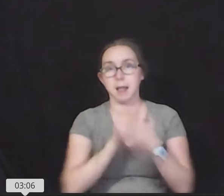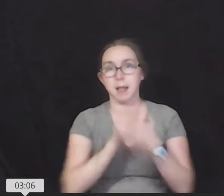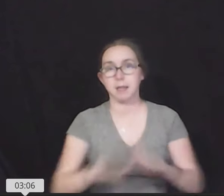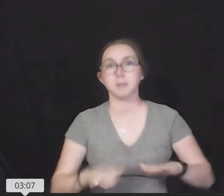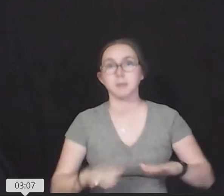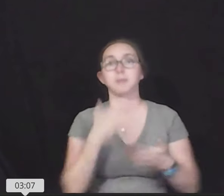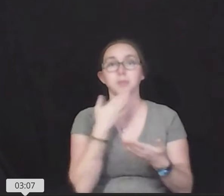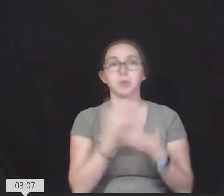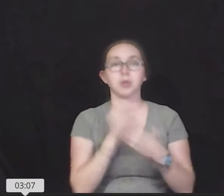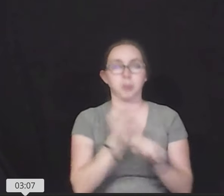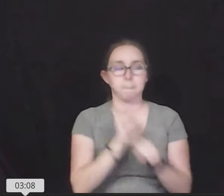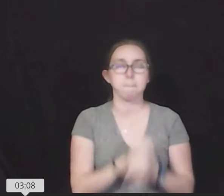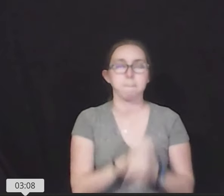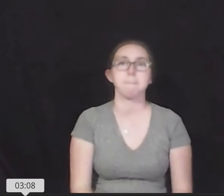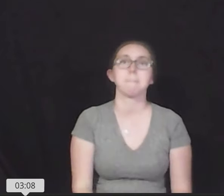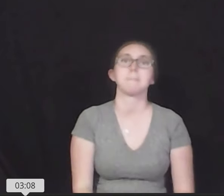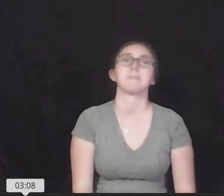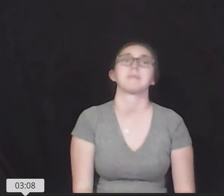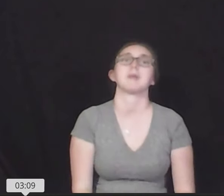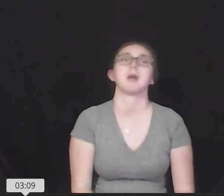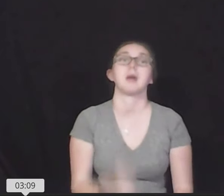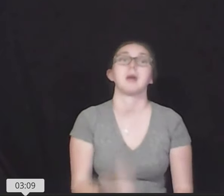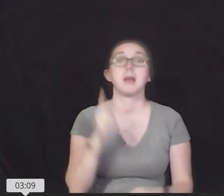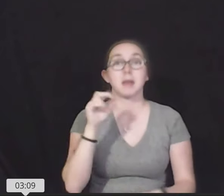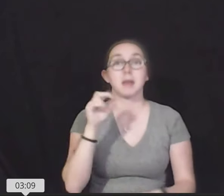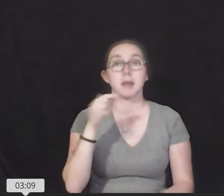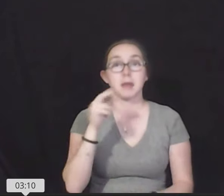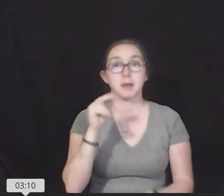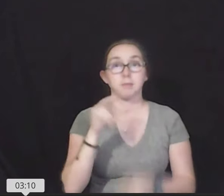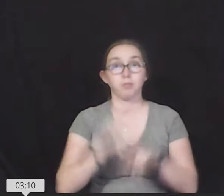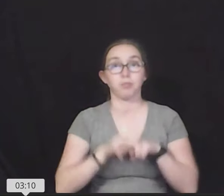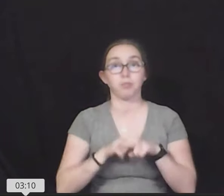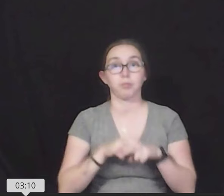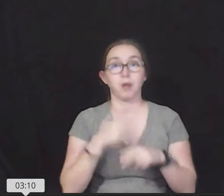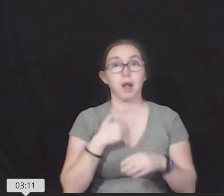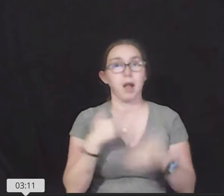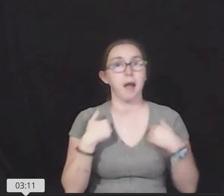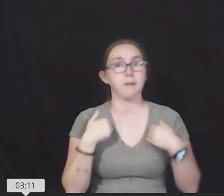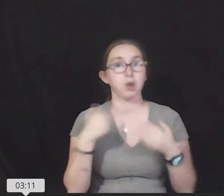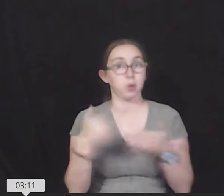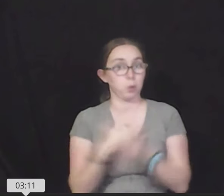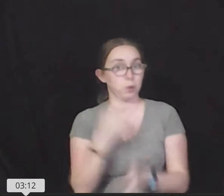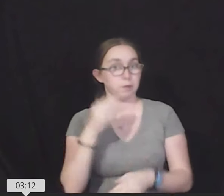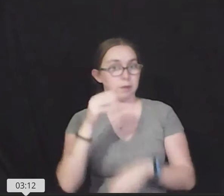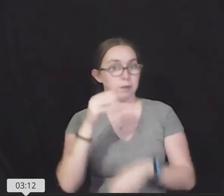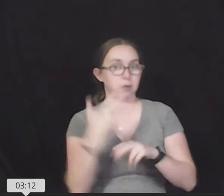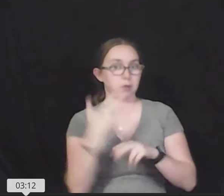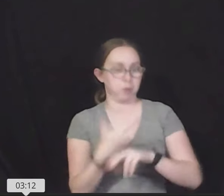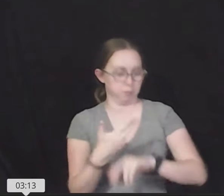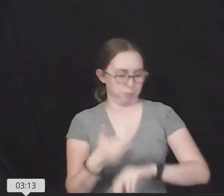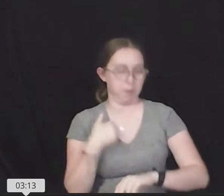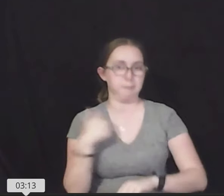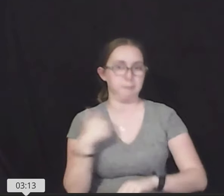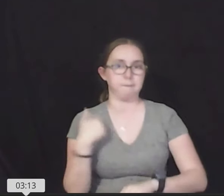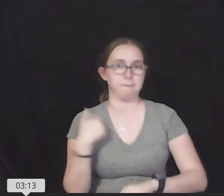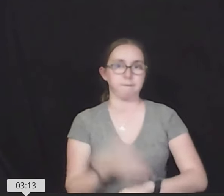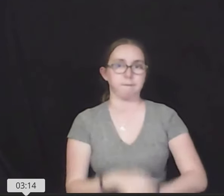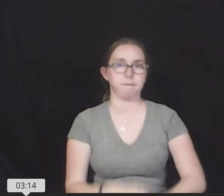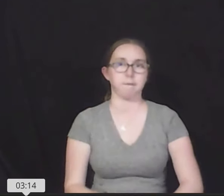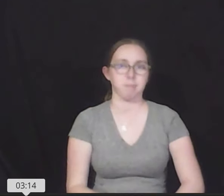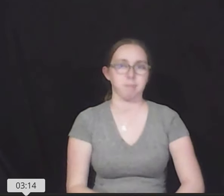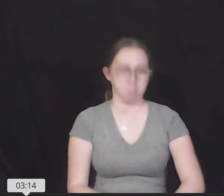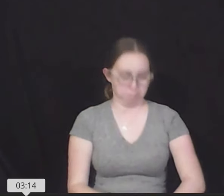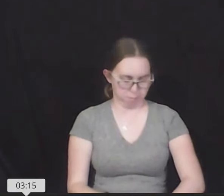Assistant, can you hear me silent? And then Keegan, you can have a seat and have a new assistant for the next 3. Thank you, sir. Who has an action